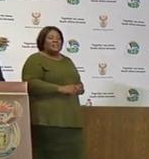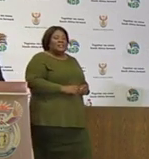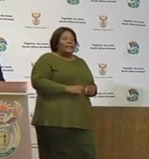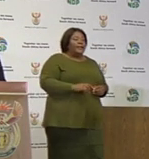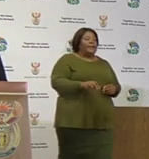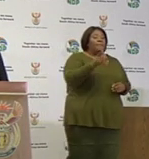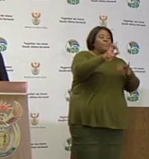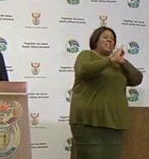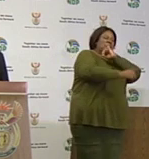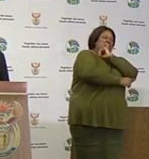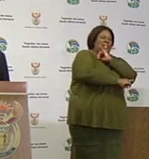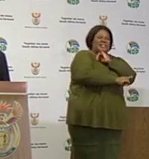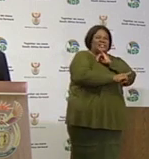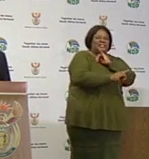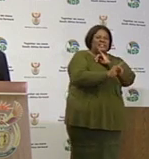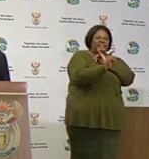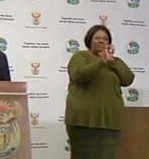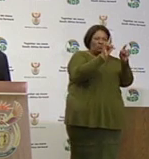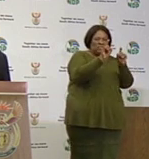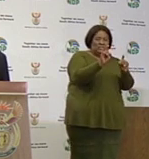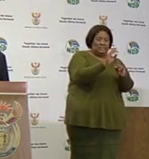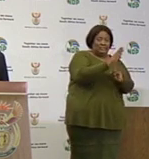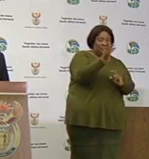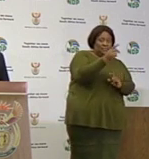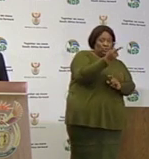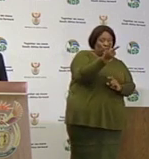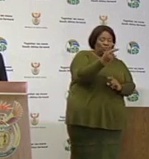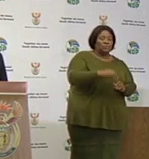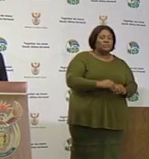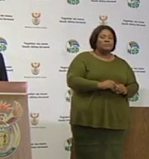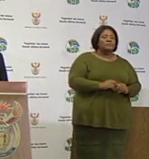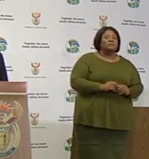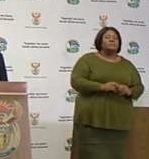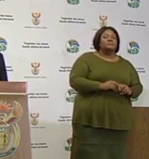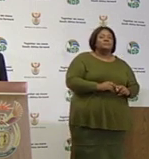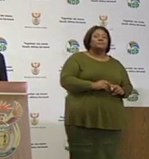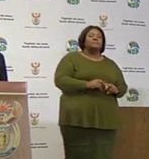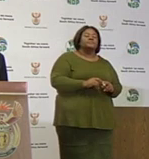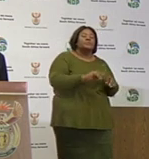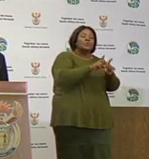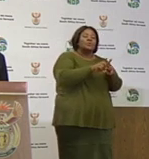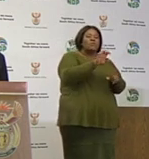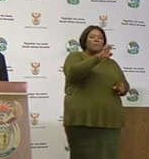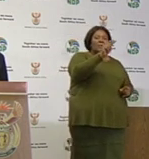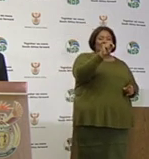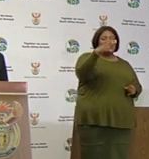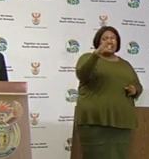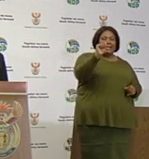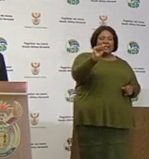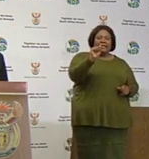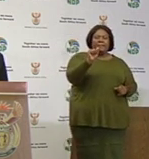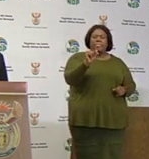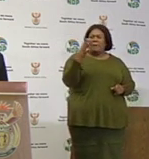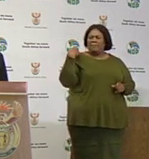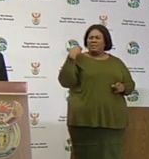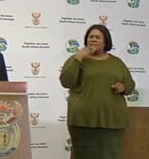questions. Yes. Thank you. It's Barry Bateman again from DSCA. Minister Tembo, I think you have something